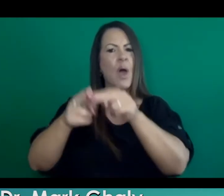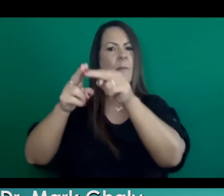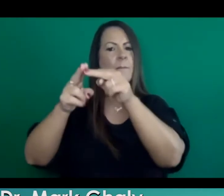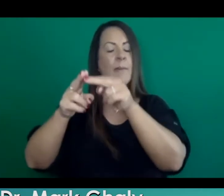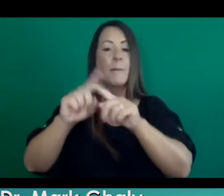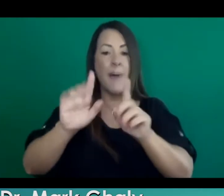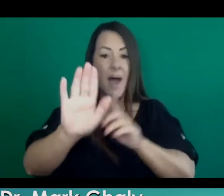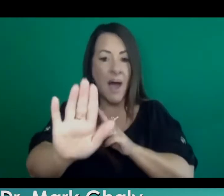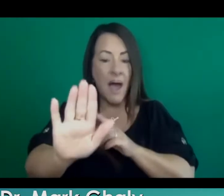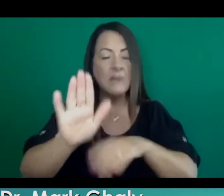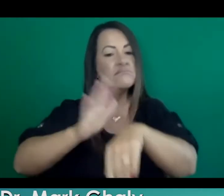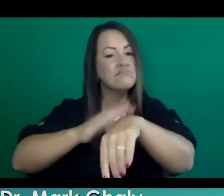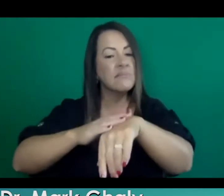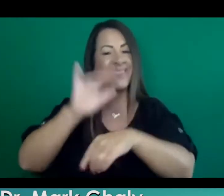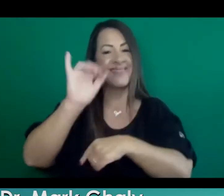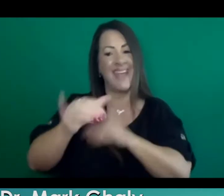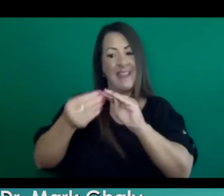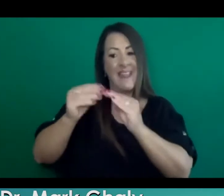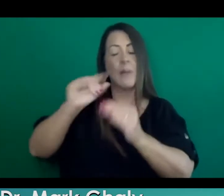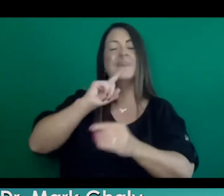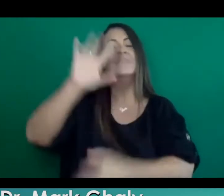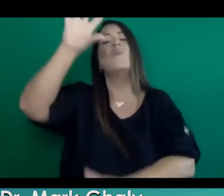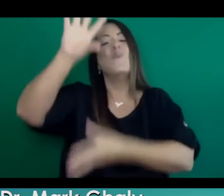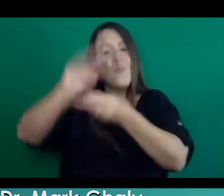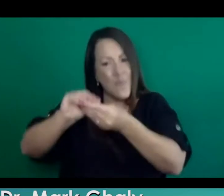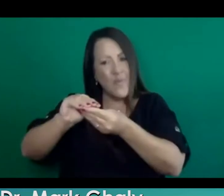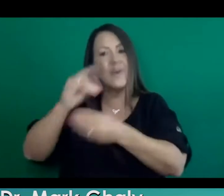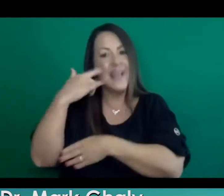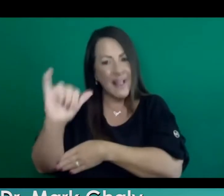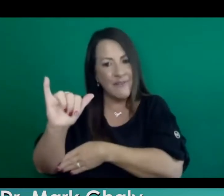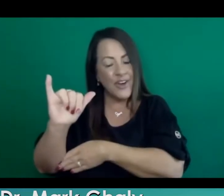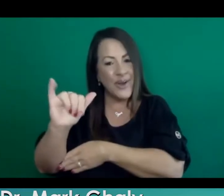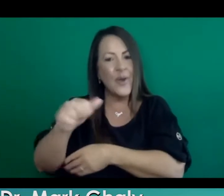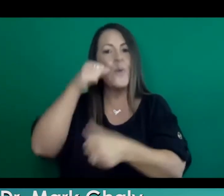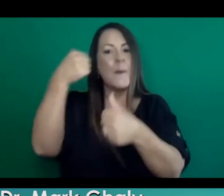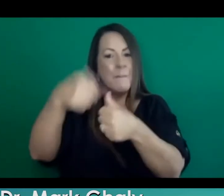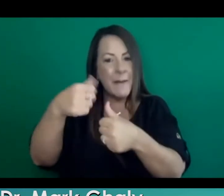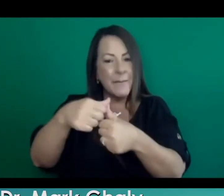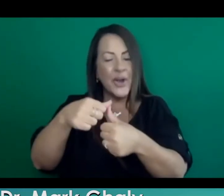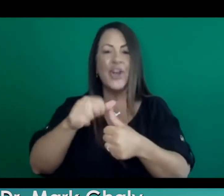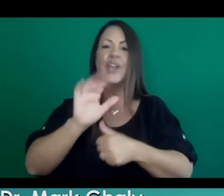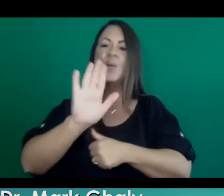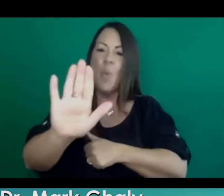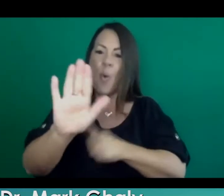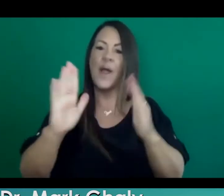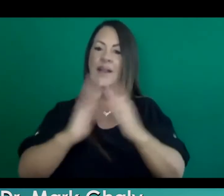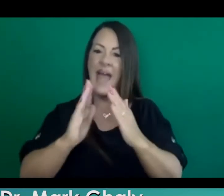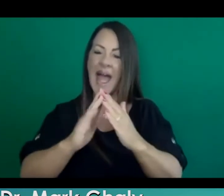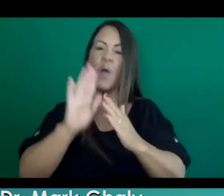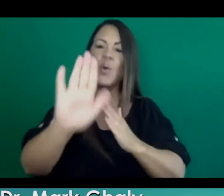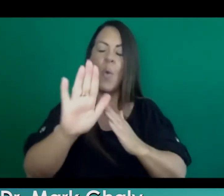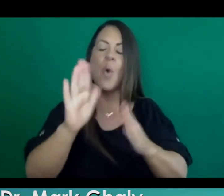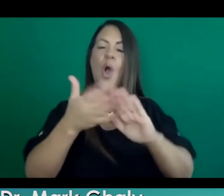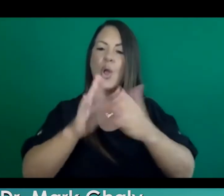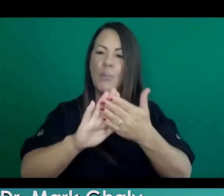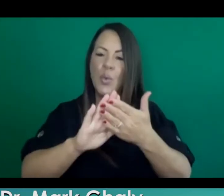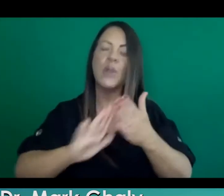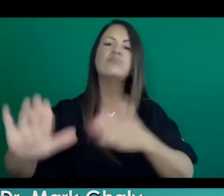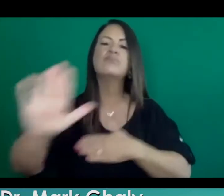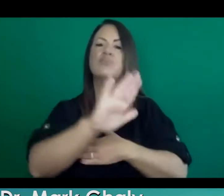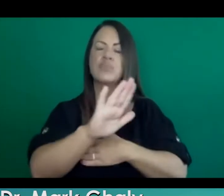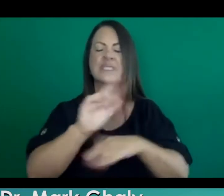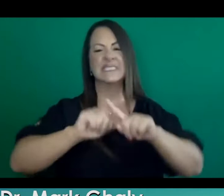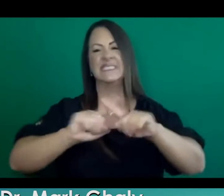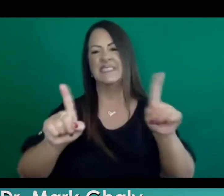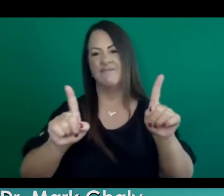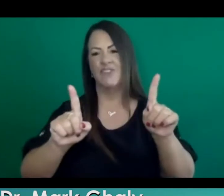statewide numbers. And as the governor reminds us, California doesn't live in the aggregate. We're a big 58 county state, 40 million